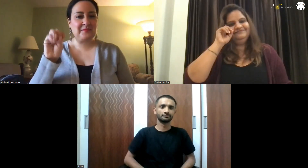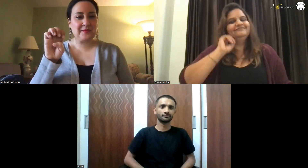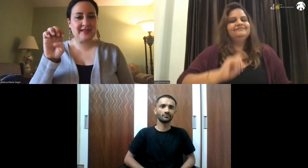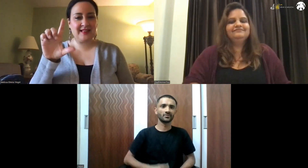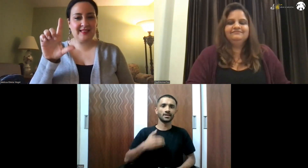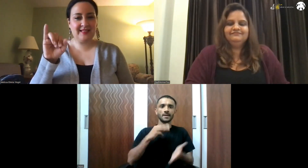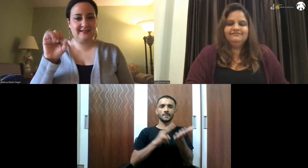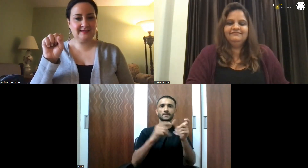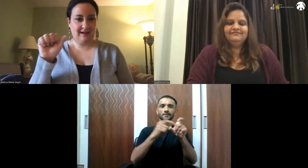introduction?